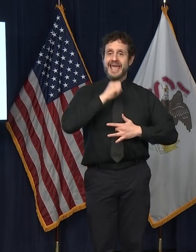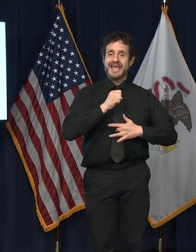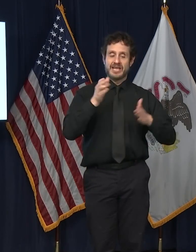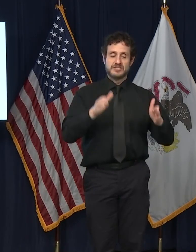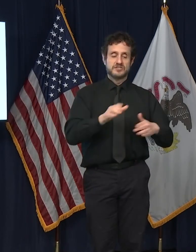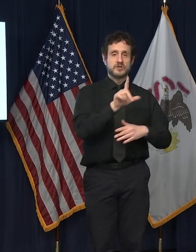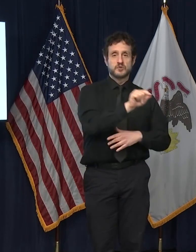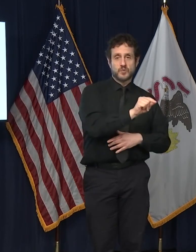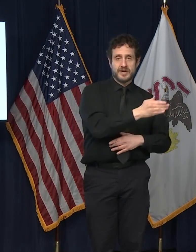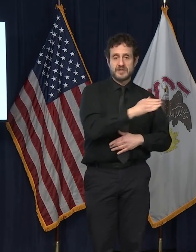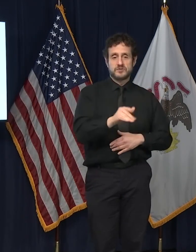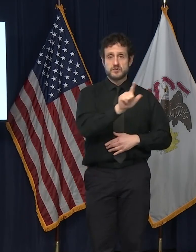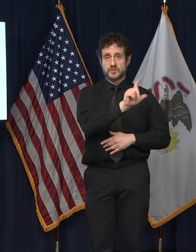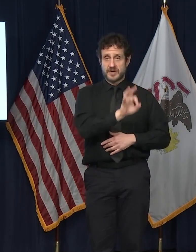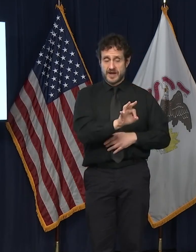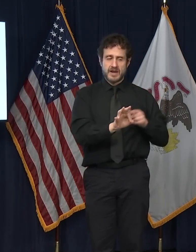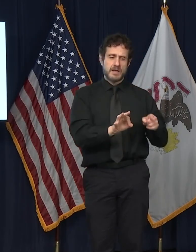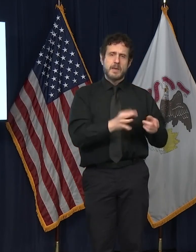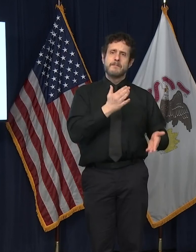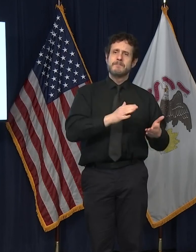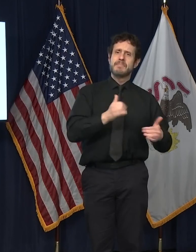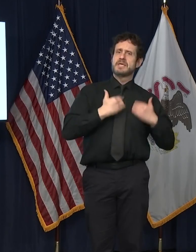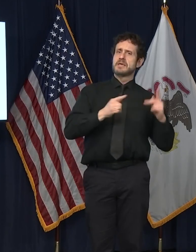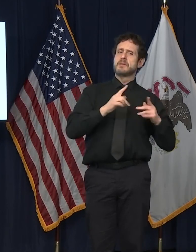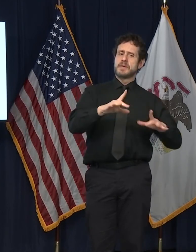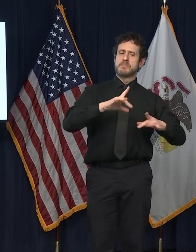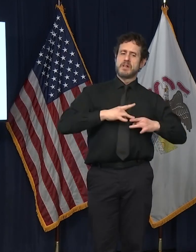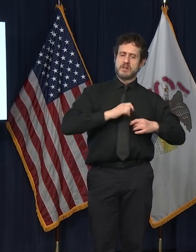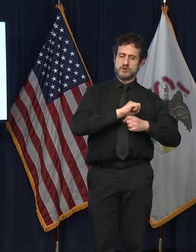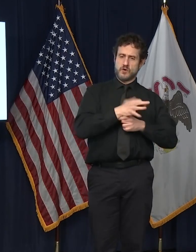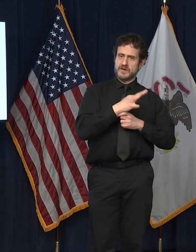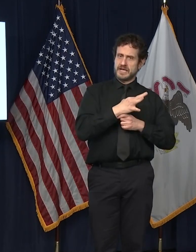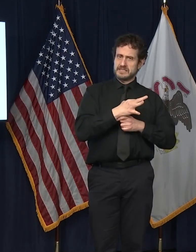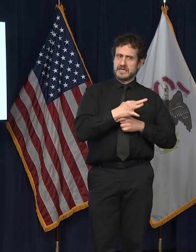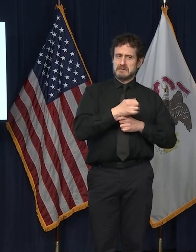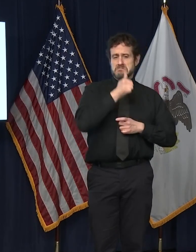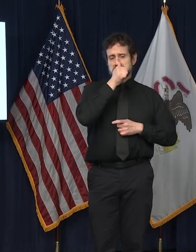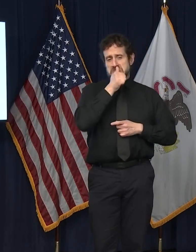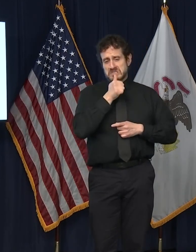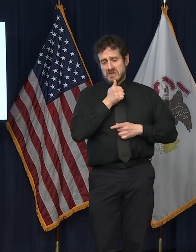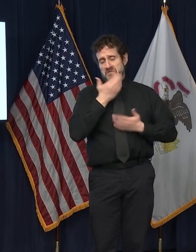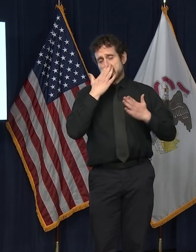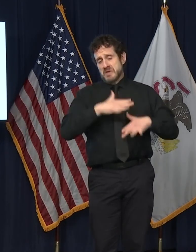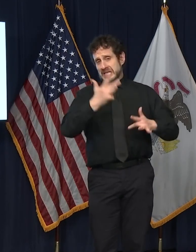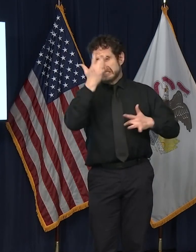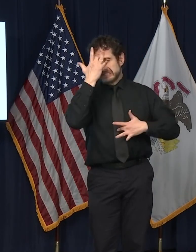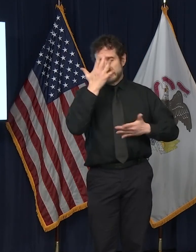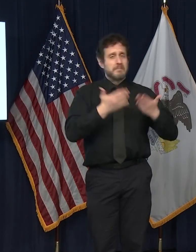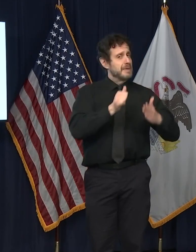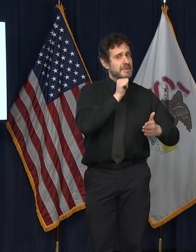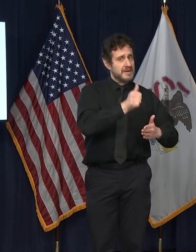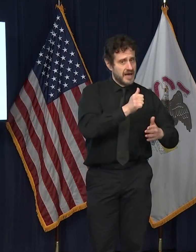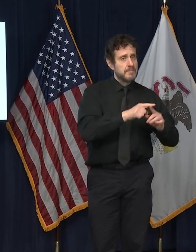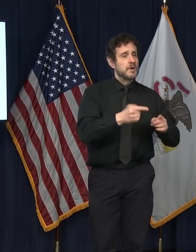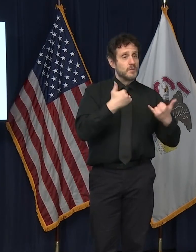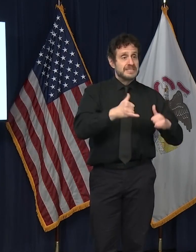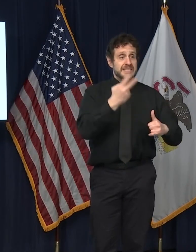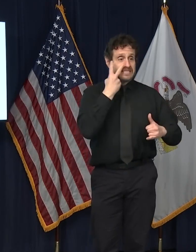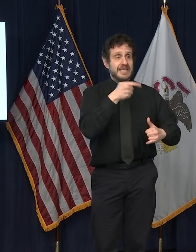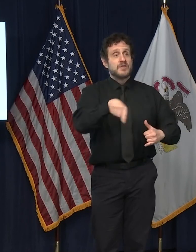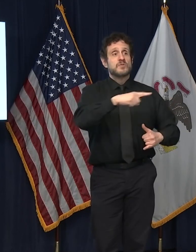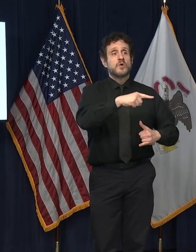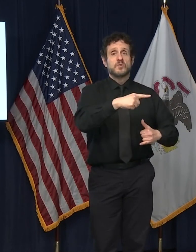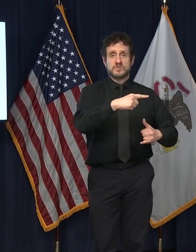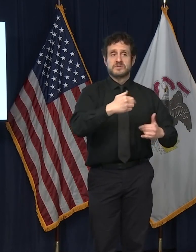29. And while these younger people are much less likely to suffer severe illness, we still see that those